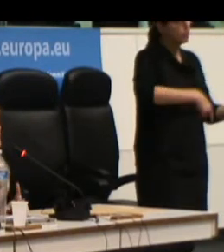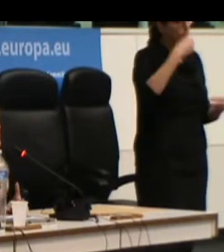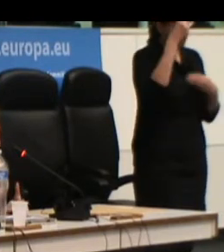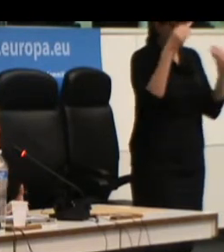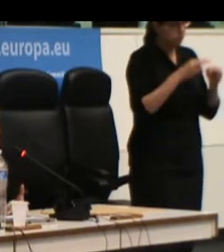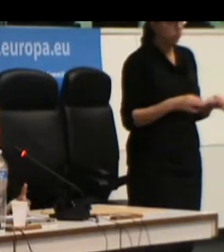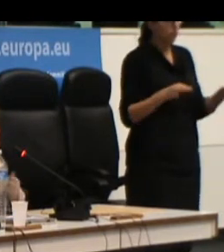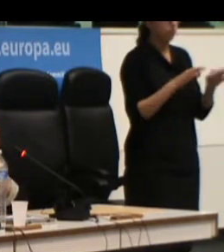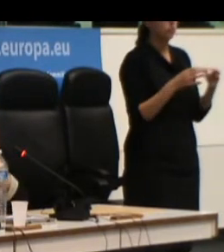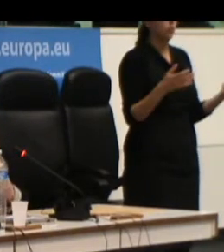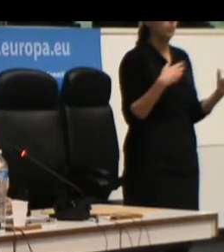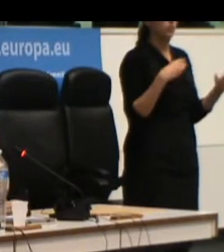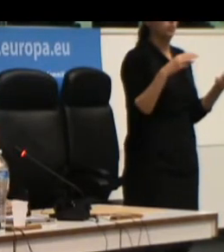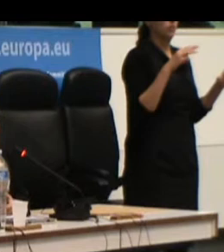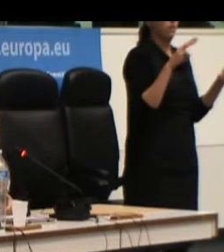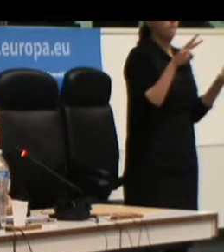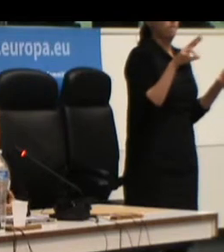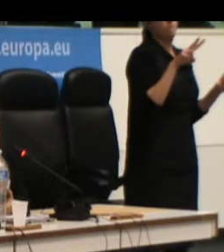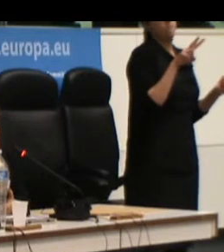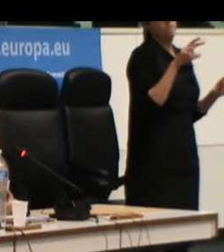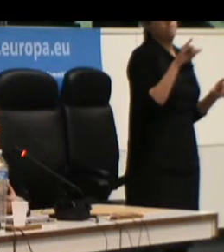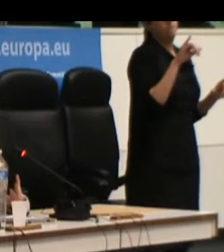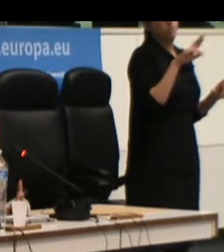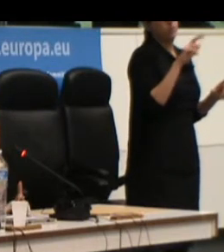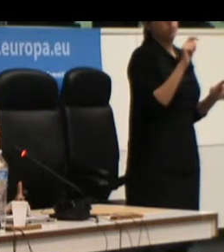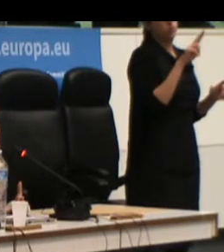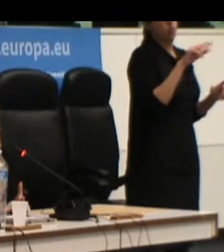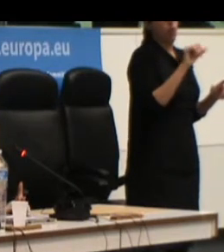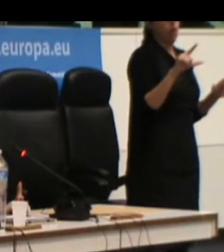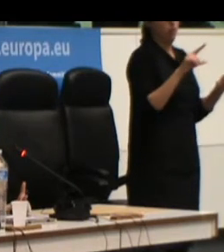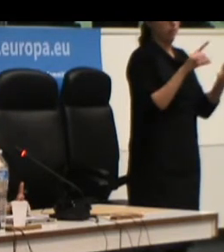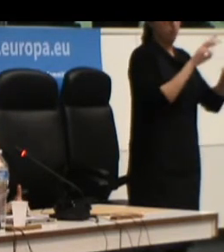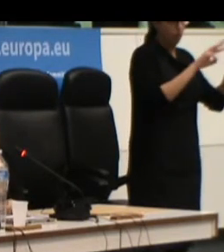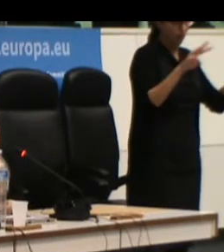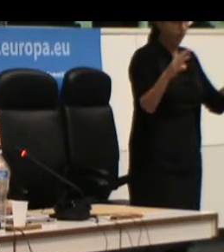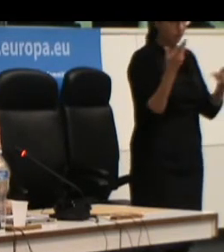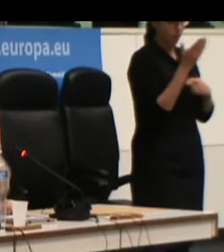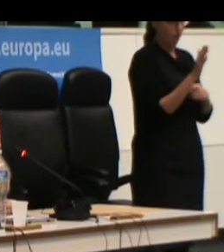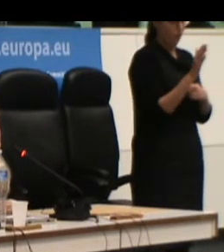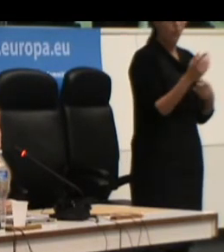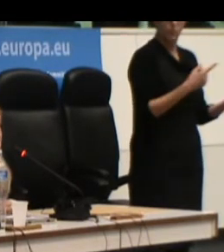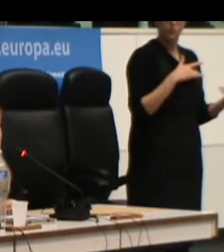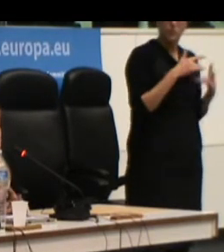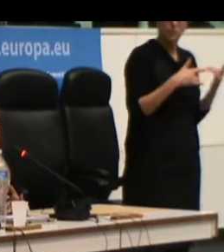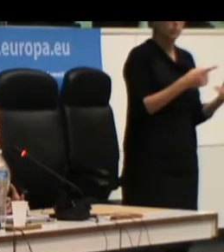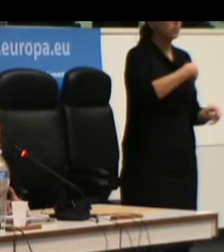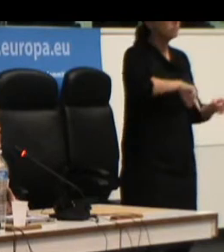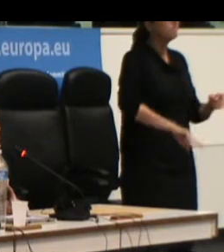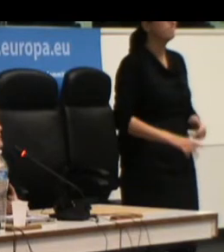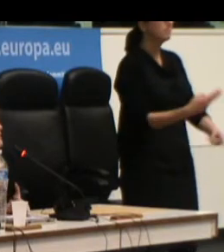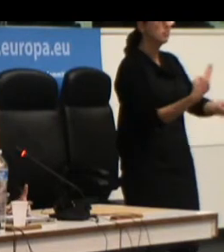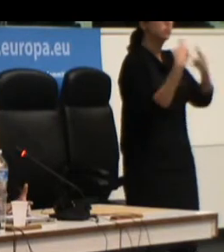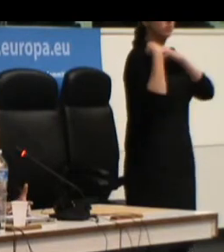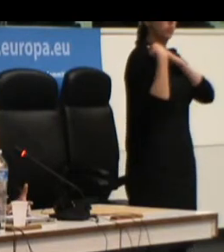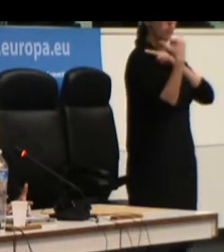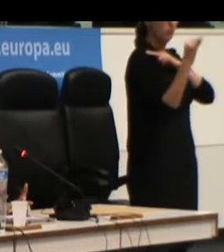a virtual offer. We felt that GLL and public libraries have a responsibility to reach out to anybody who might not be